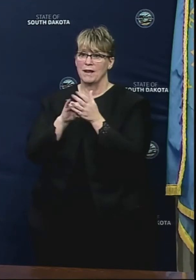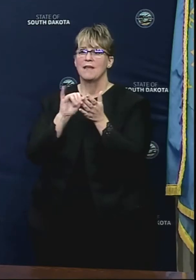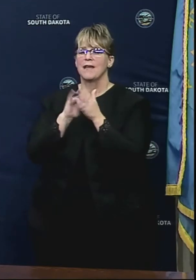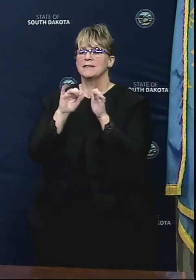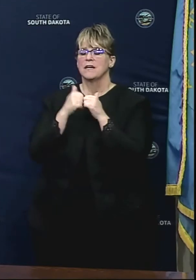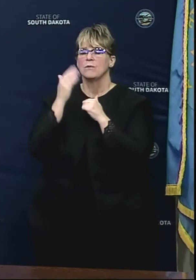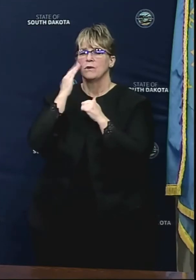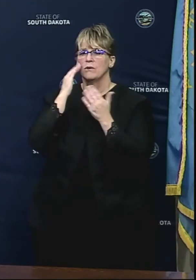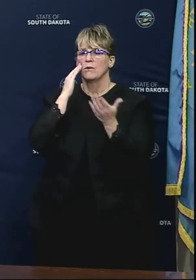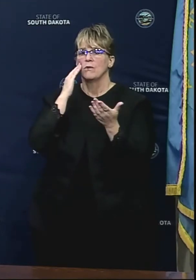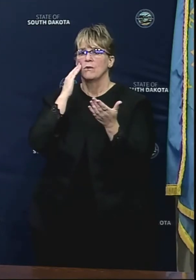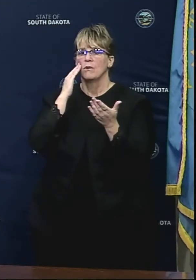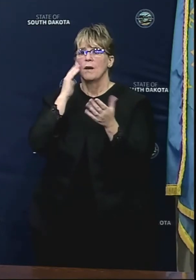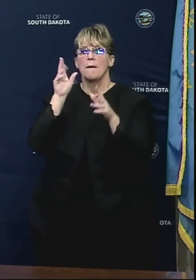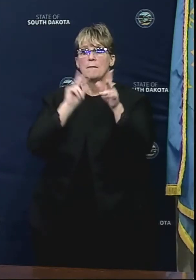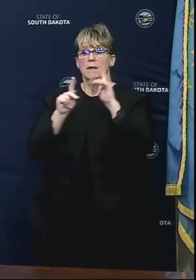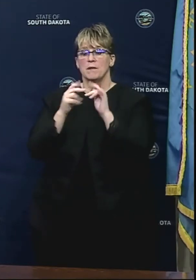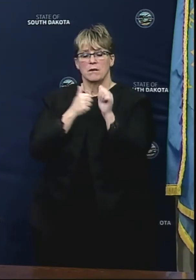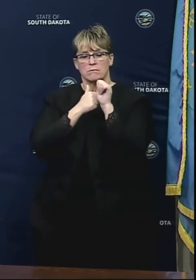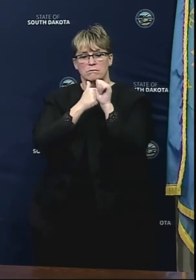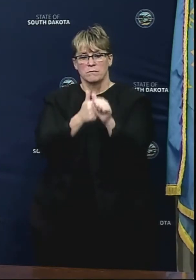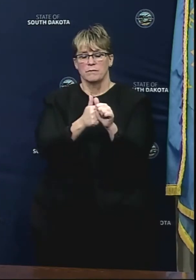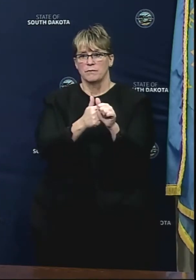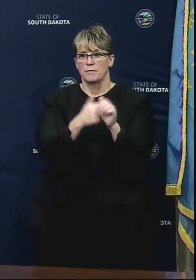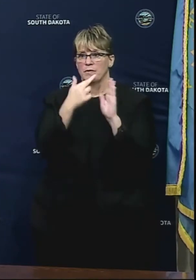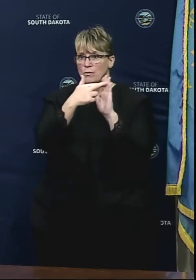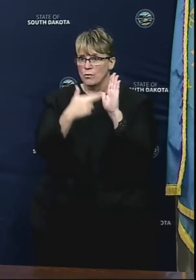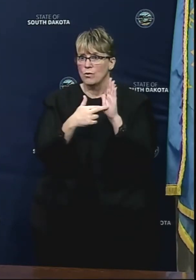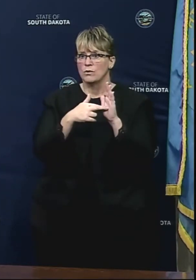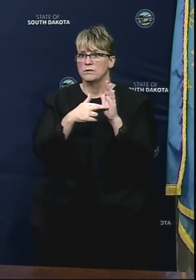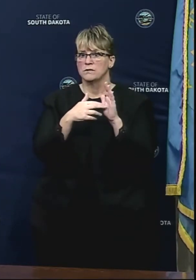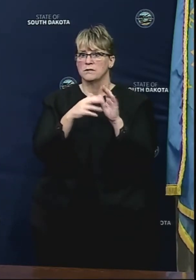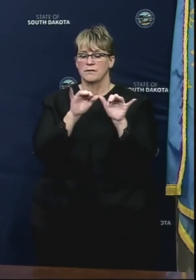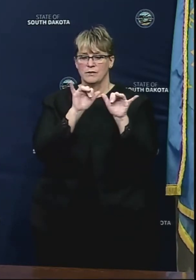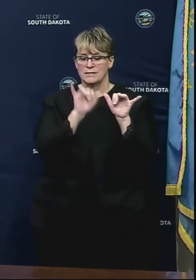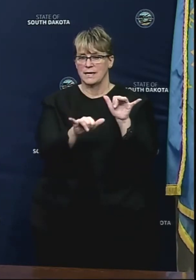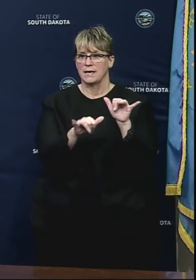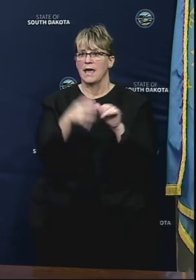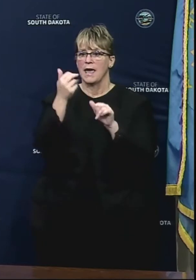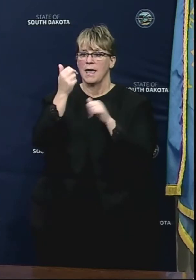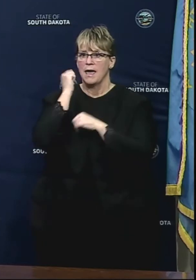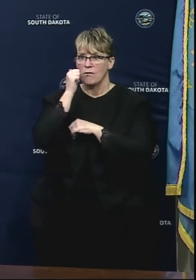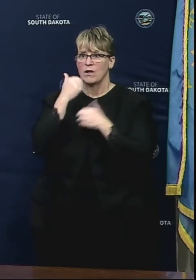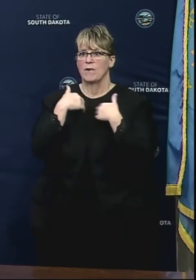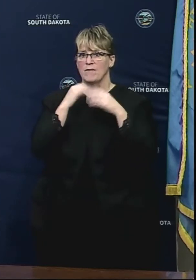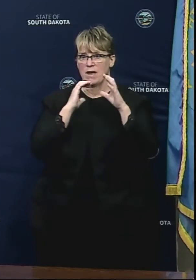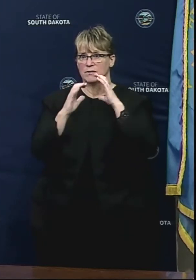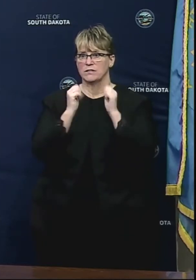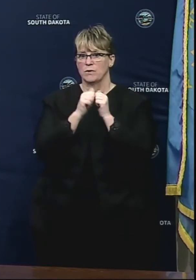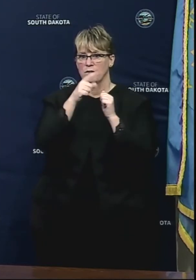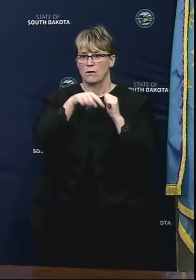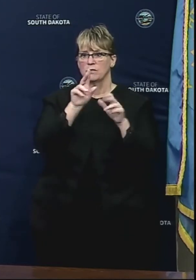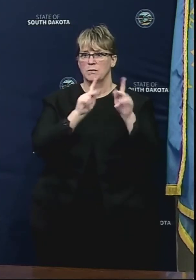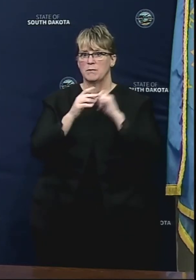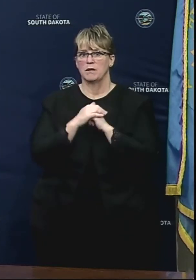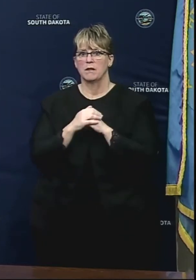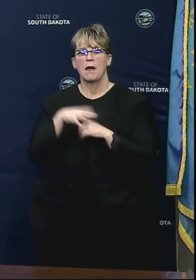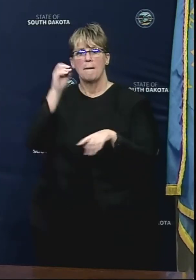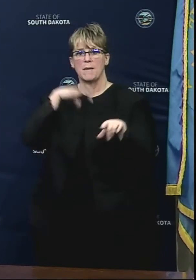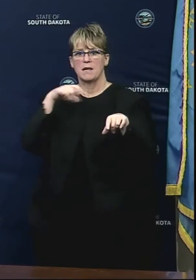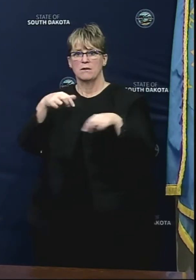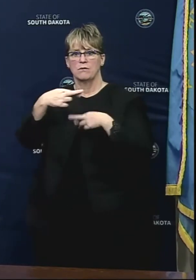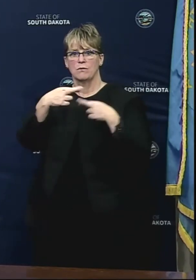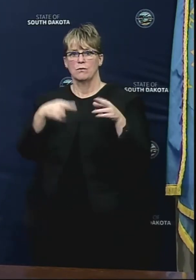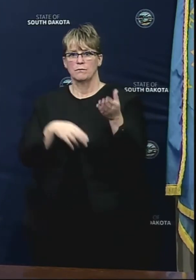how we know people are following the directions and that they're staying there, is because every day we're having conversations with them. Patrick, did you have a